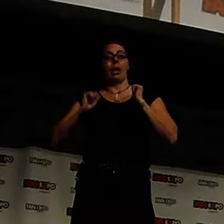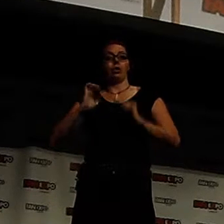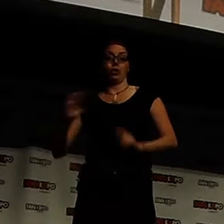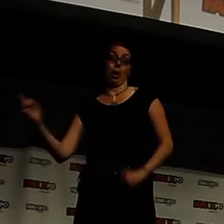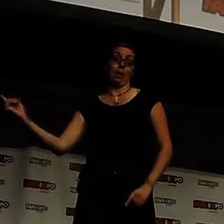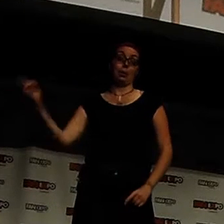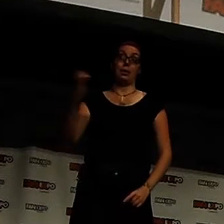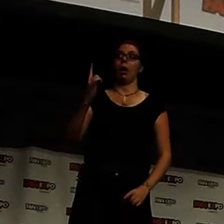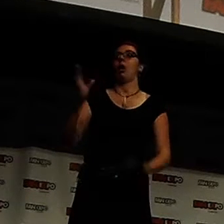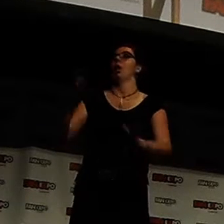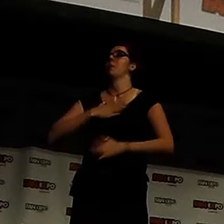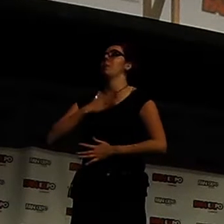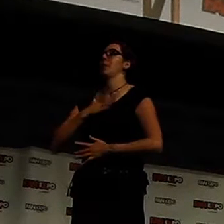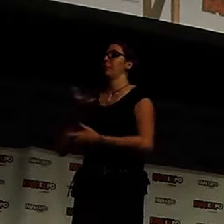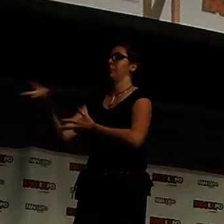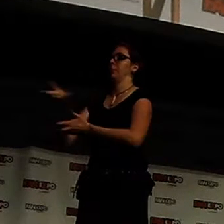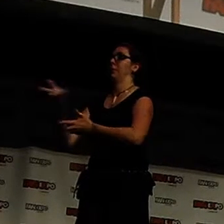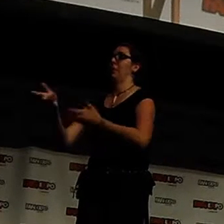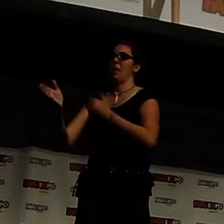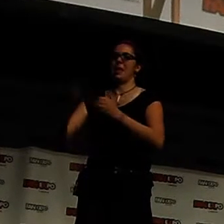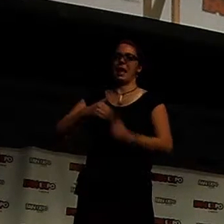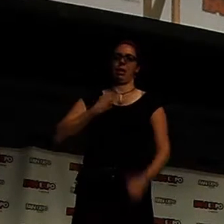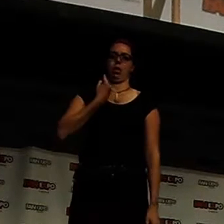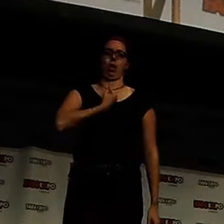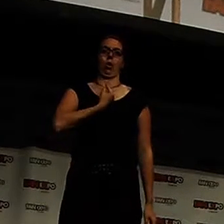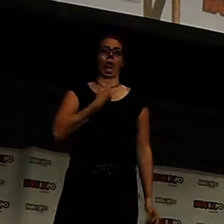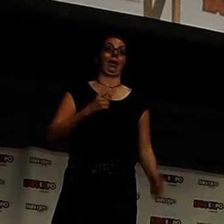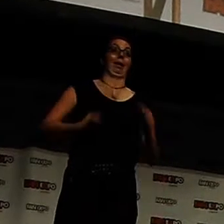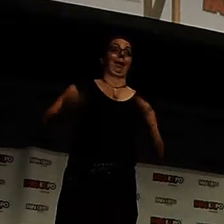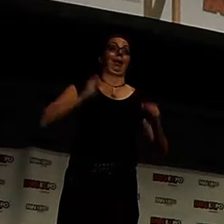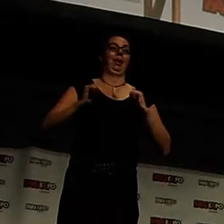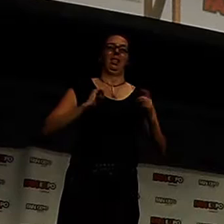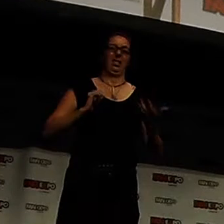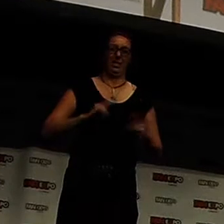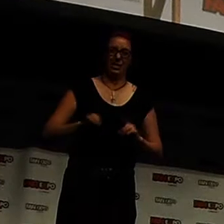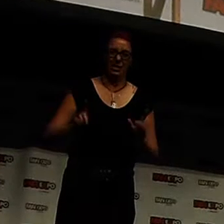happens. Strax is one of my favorite characters, probably a fan favorite as well.